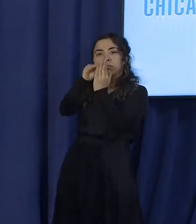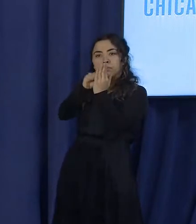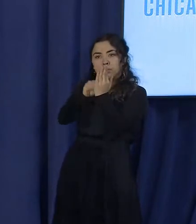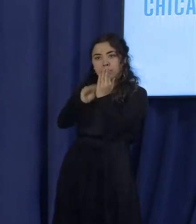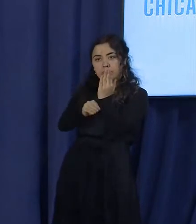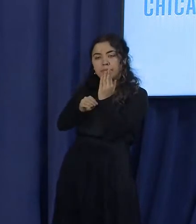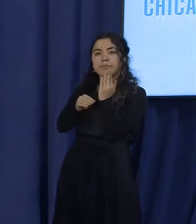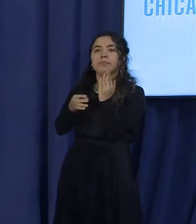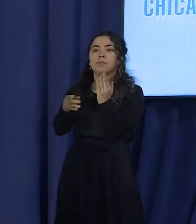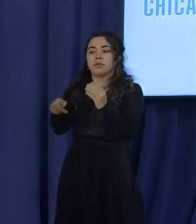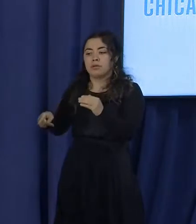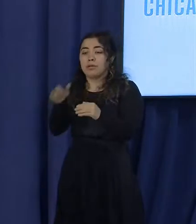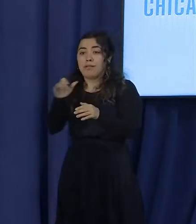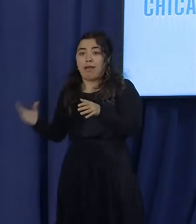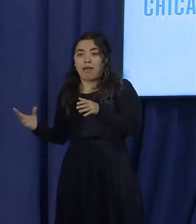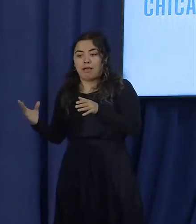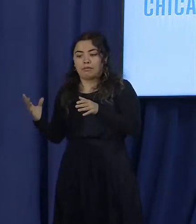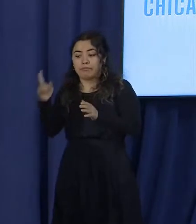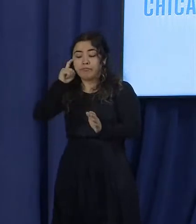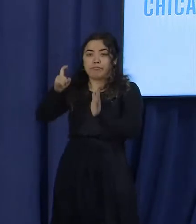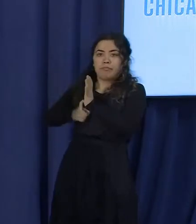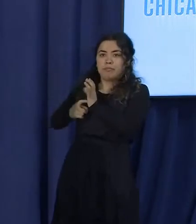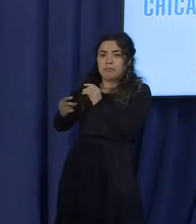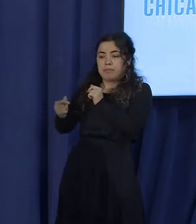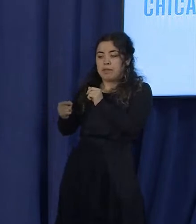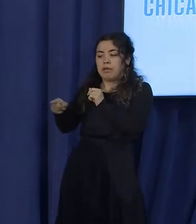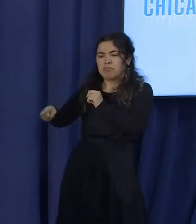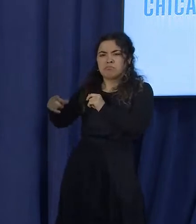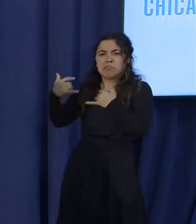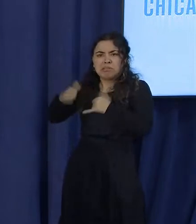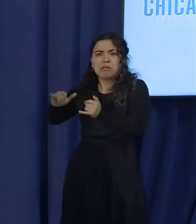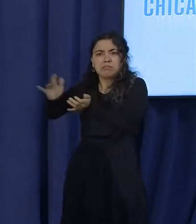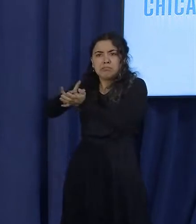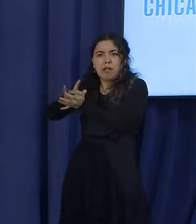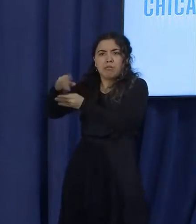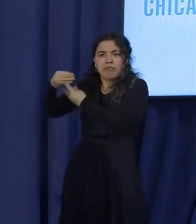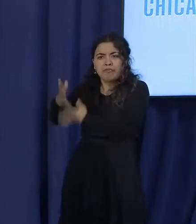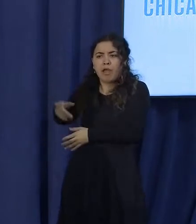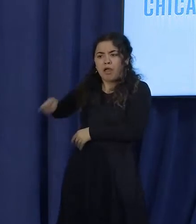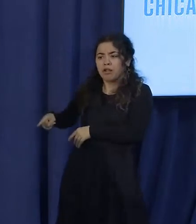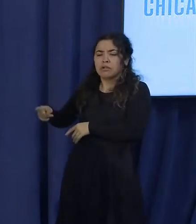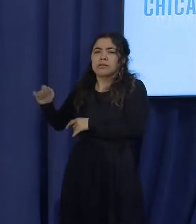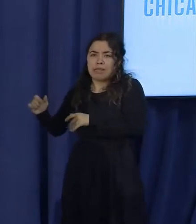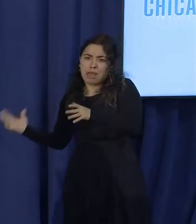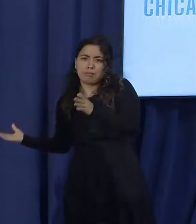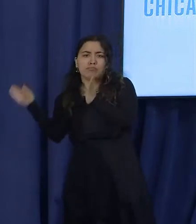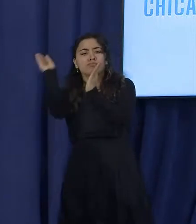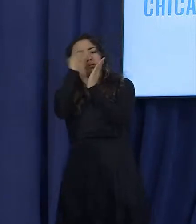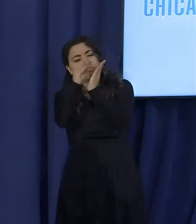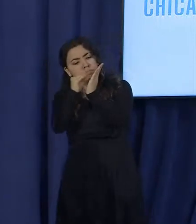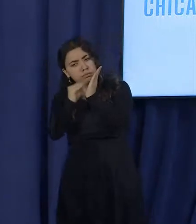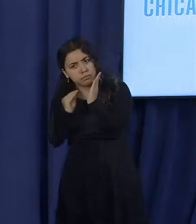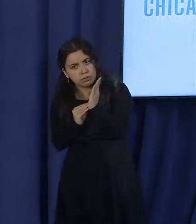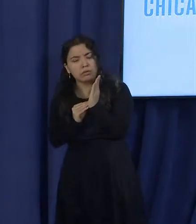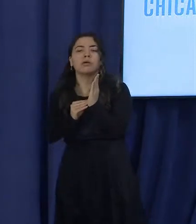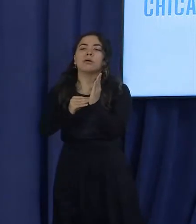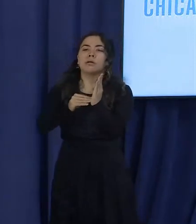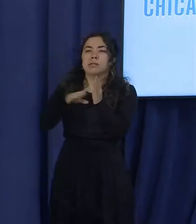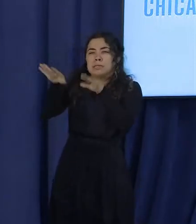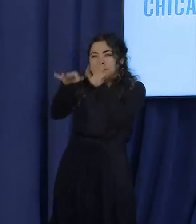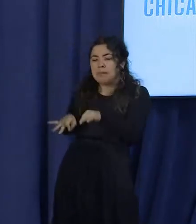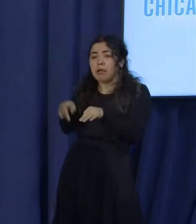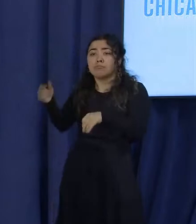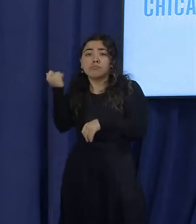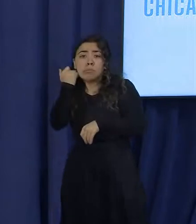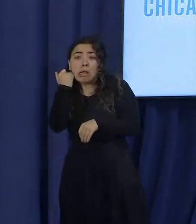we've received thousands of them. In those surveys, the clinic tells us about whether this is a home health agency, whether this is a dental facility,